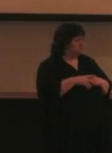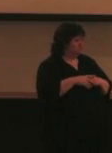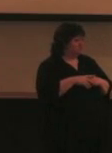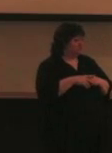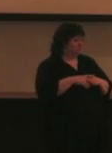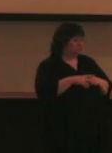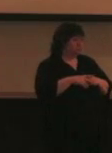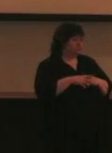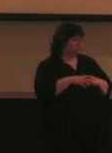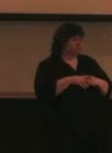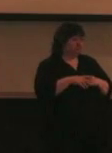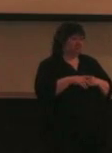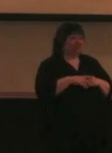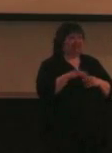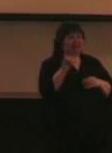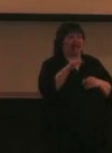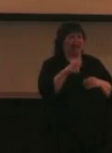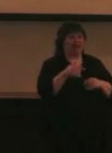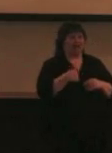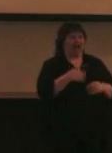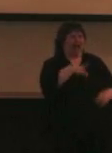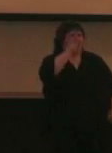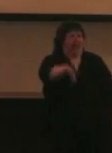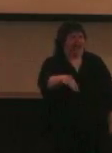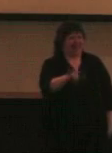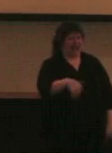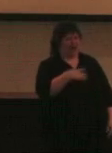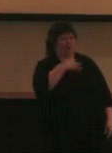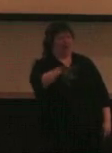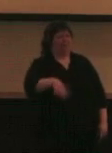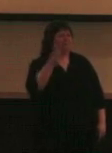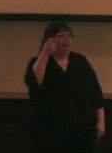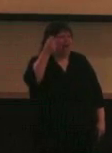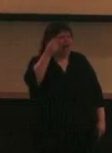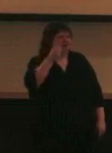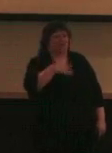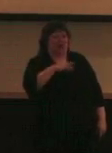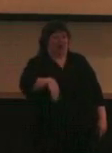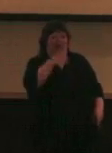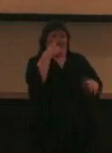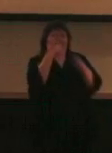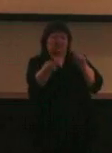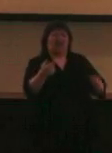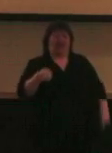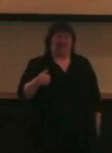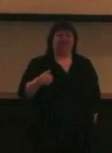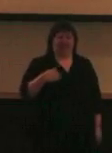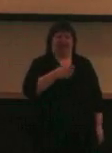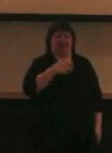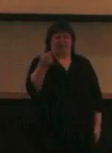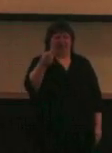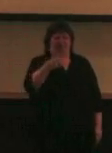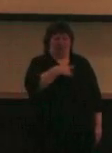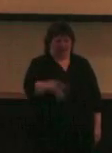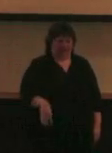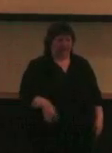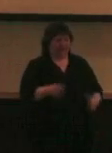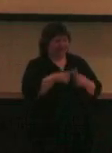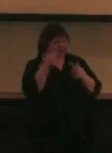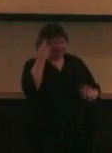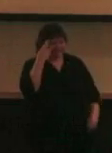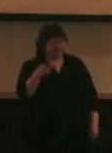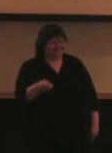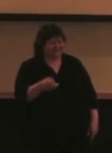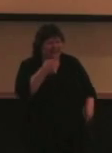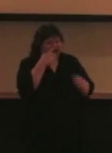they may think of it as, I don't like something, like I don't like milk. Or, I've asked patients these questions, and I realized later, it's